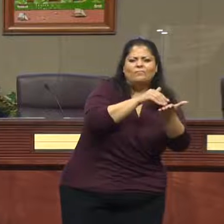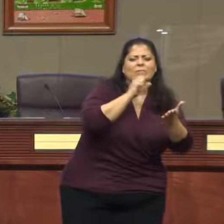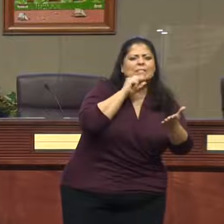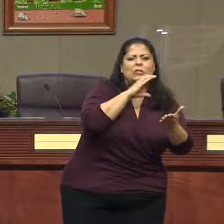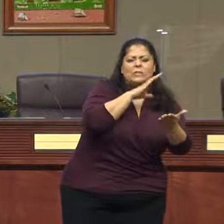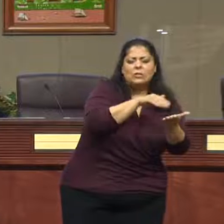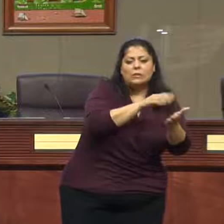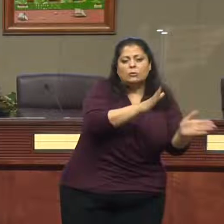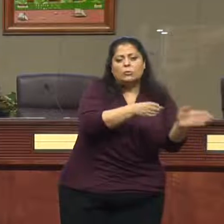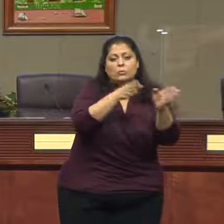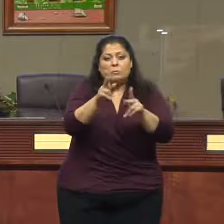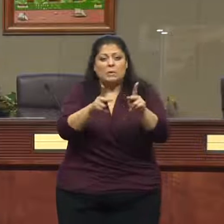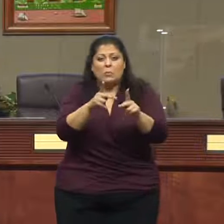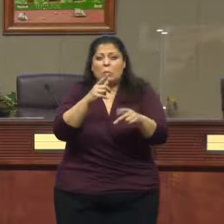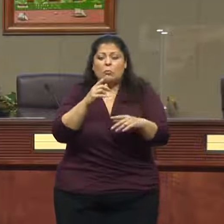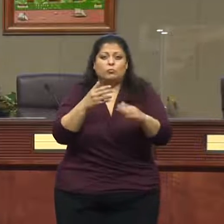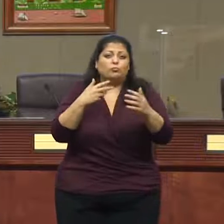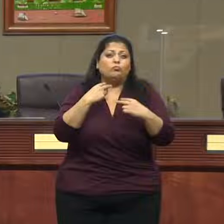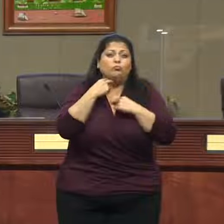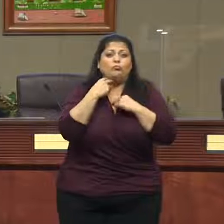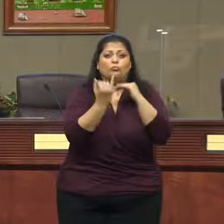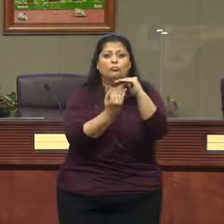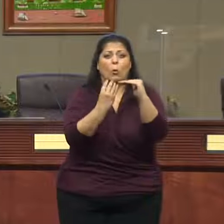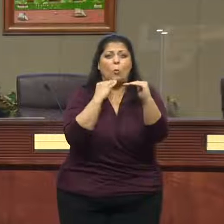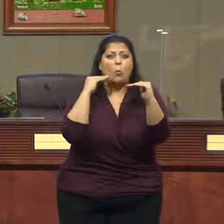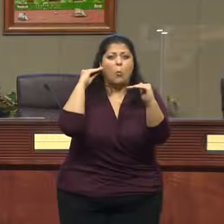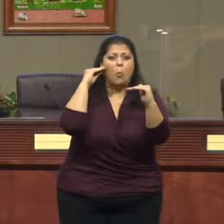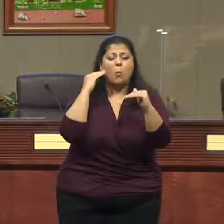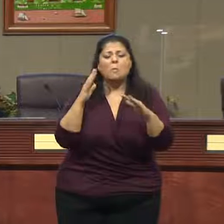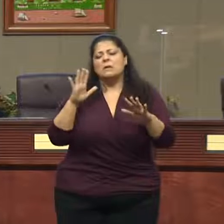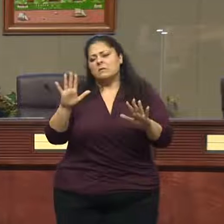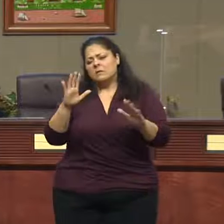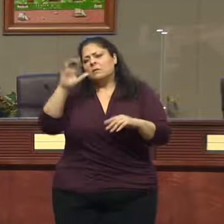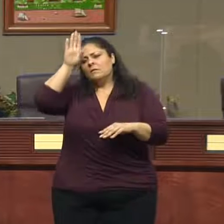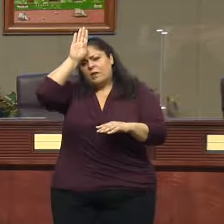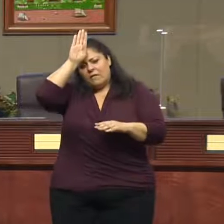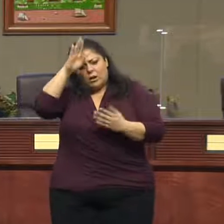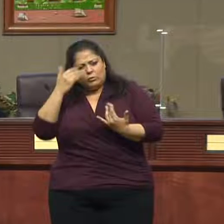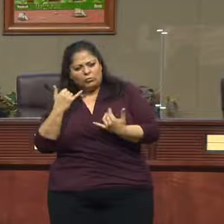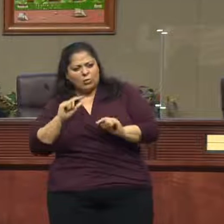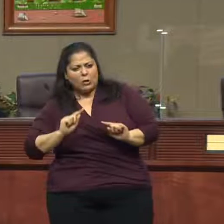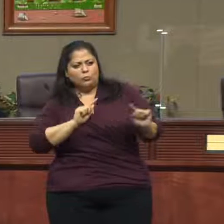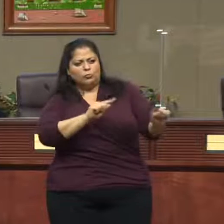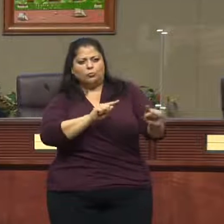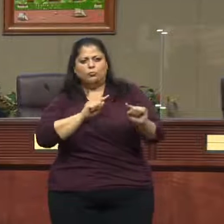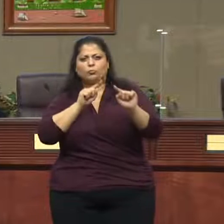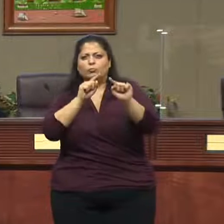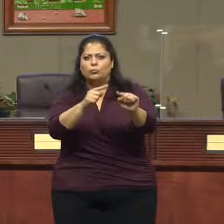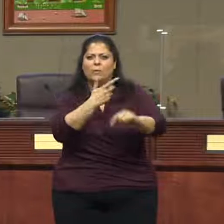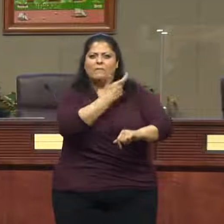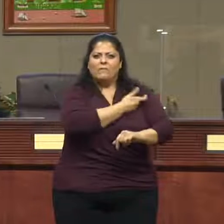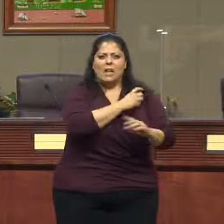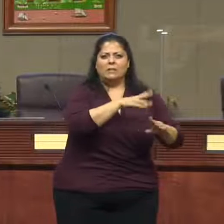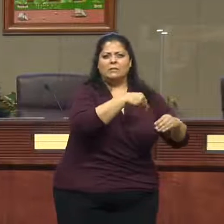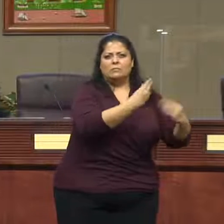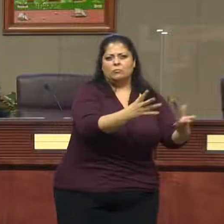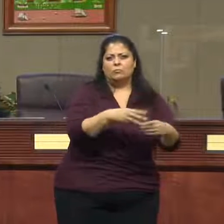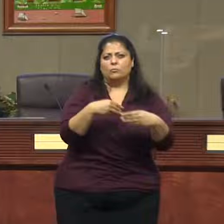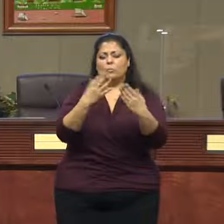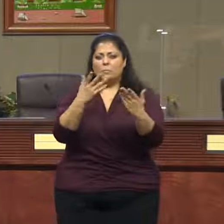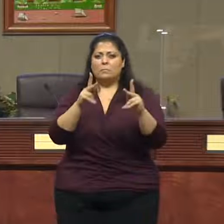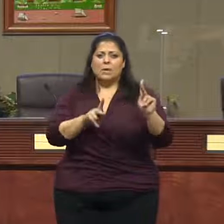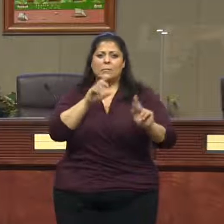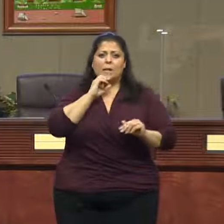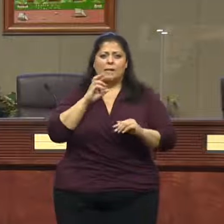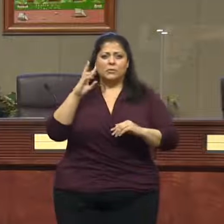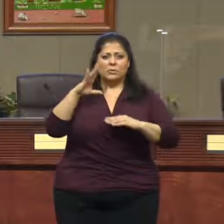to administer these critical vaccine doses to this at-risk population over the age of 65. And speaking of vaccinations, I want